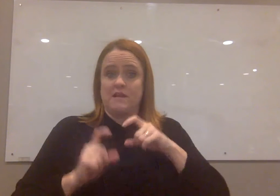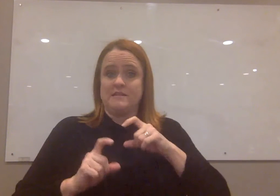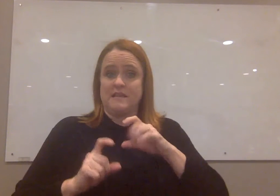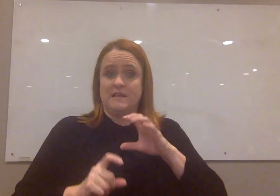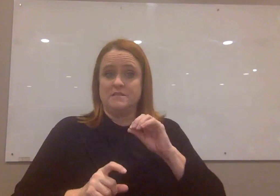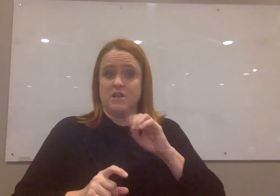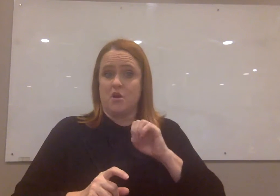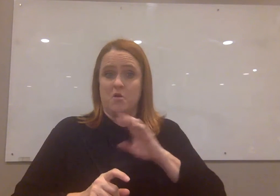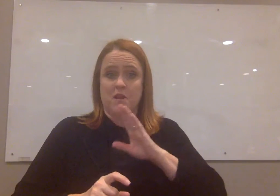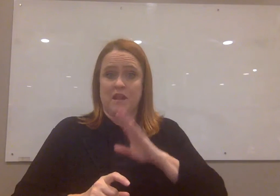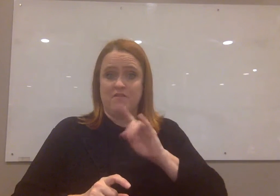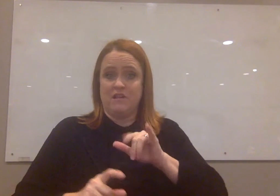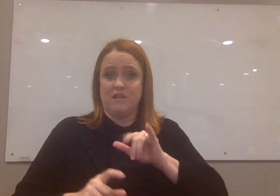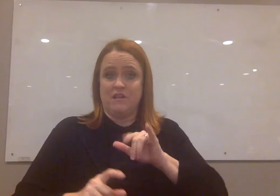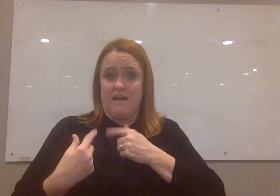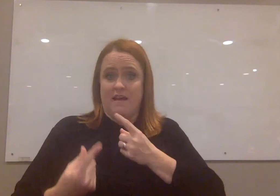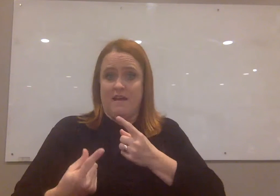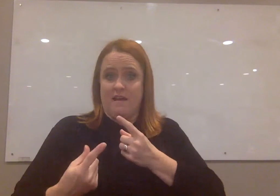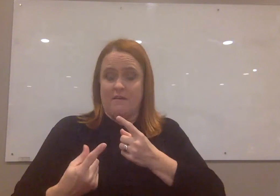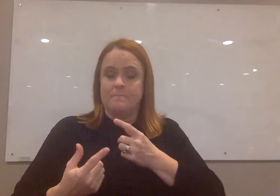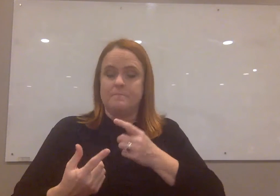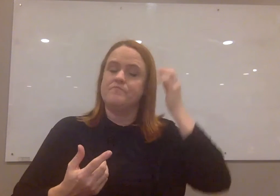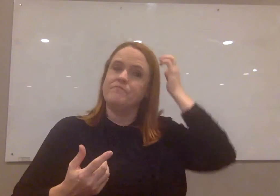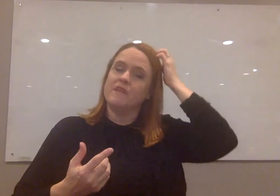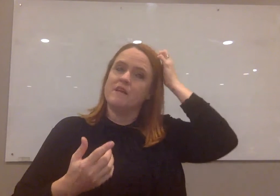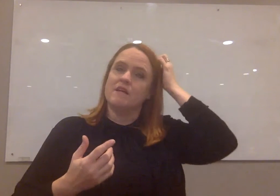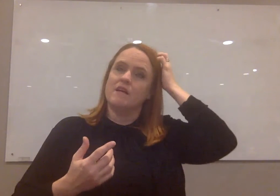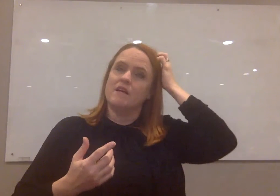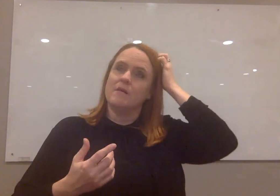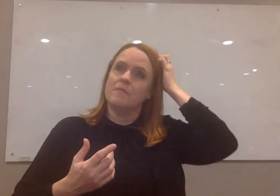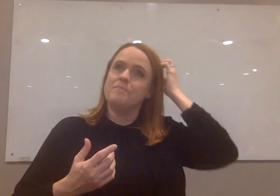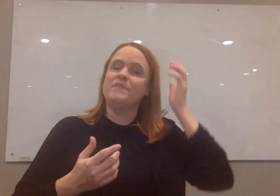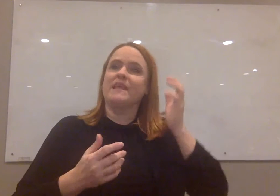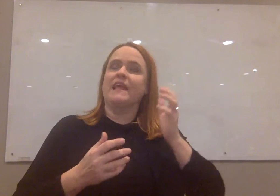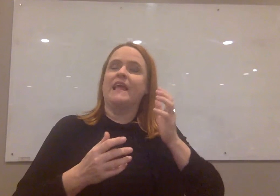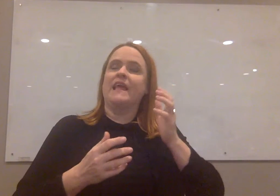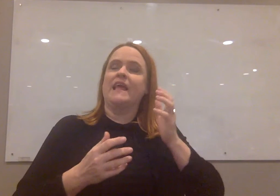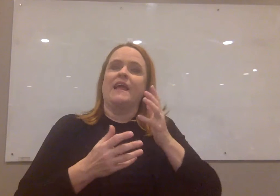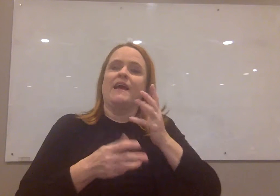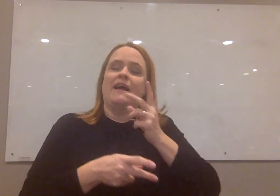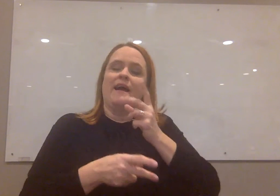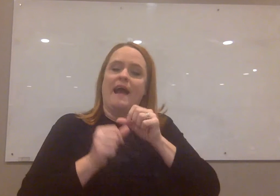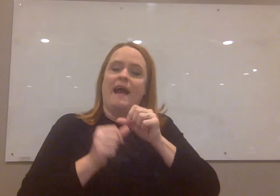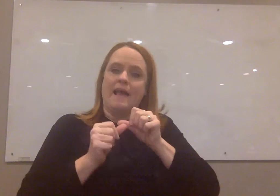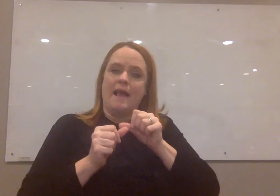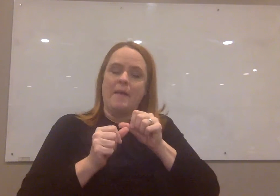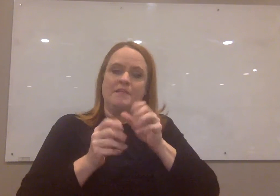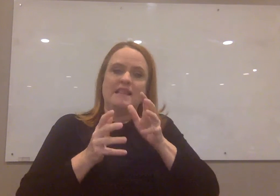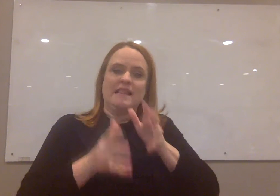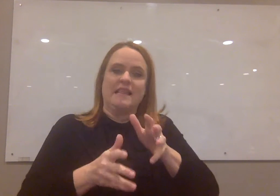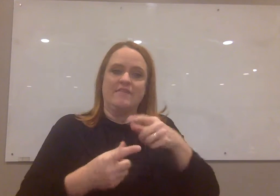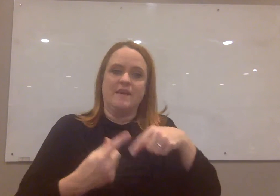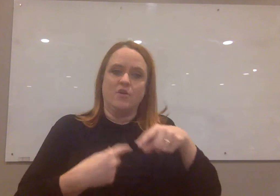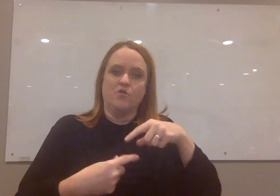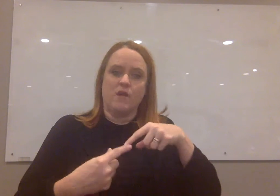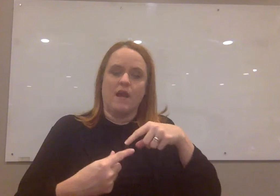I kept leaving around the Porcelain processes that weren't dying. Because Erlang